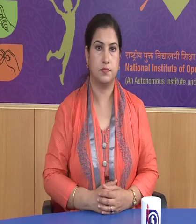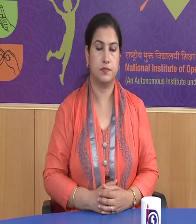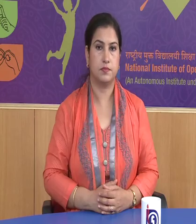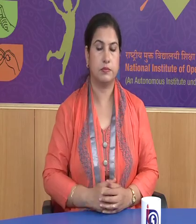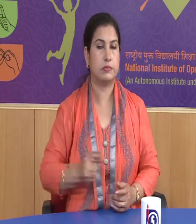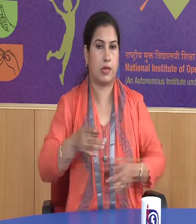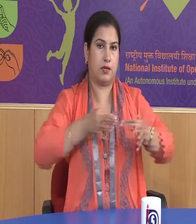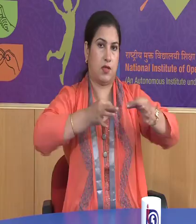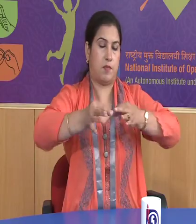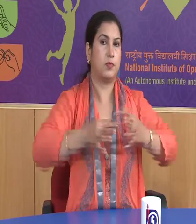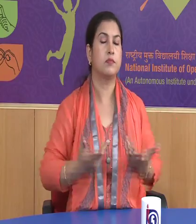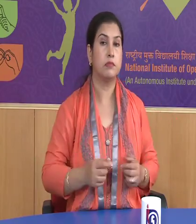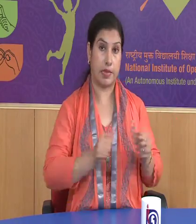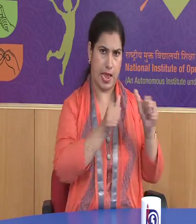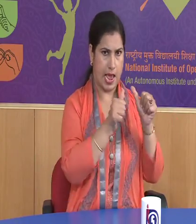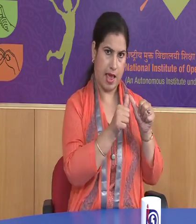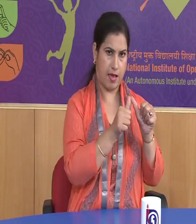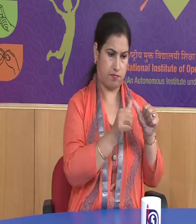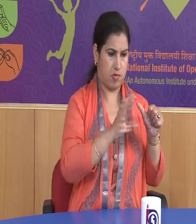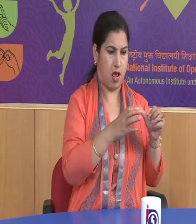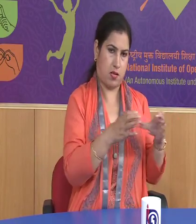Suppose A is a country